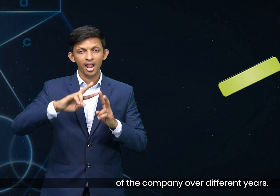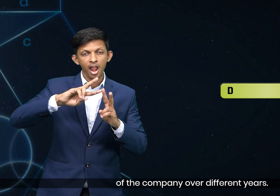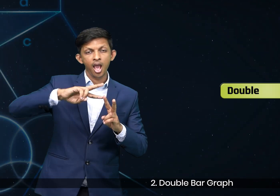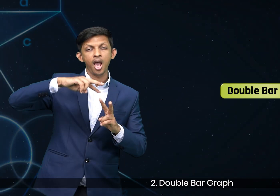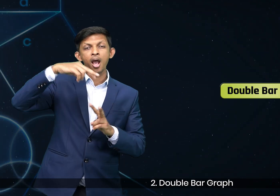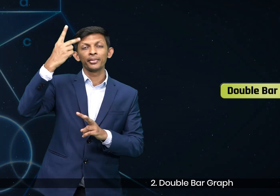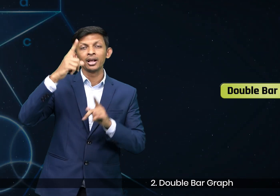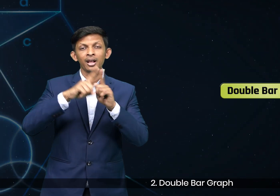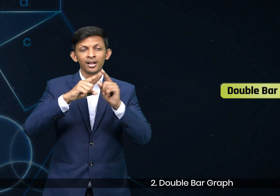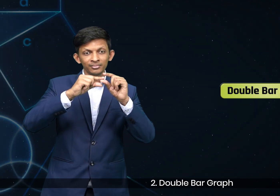Double bar graph.